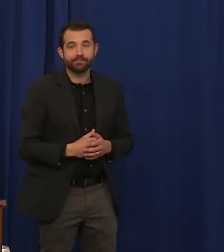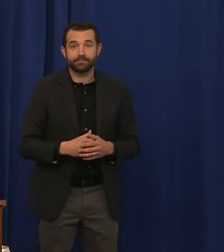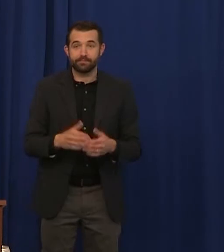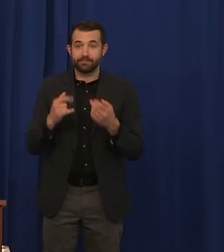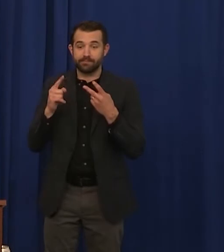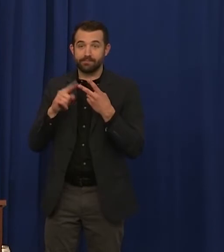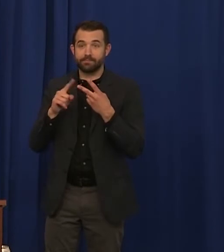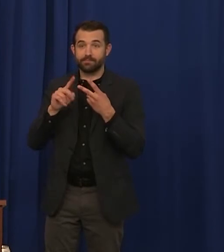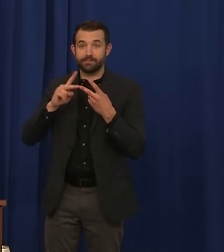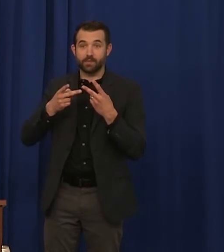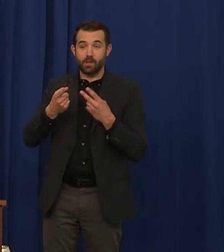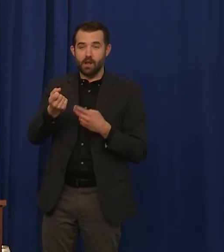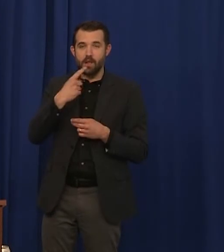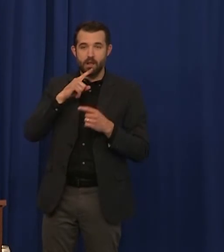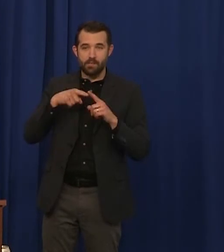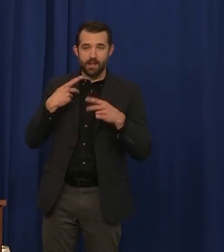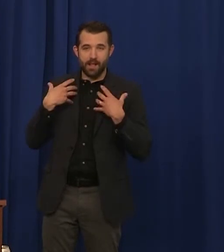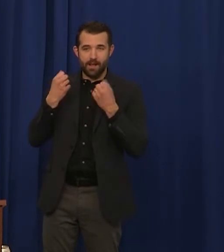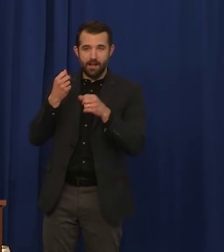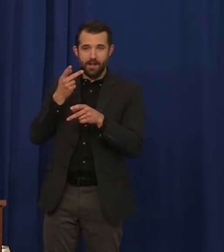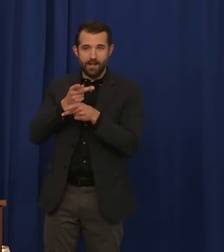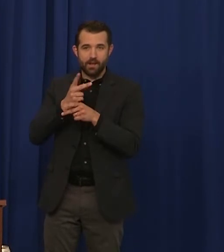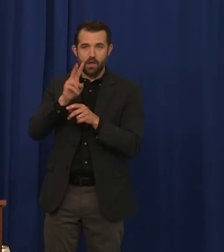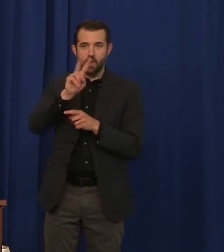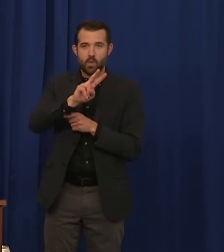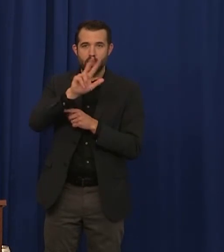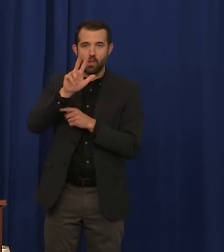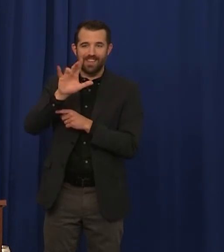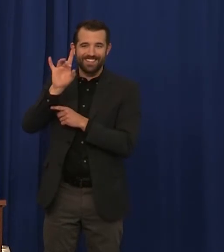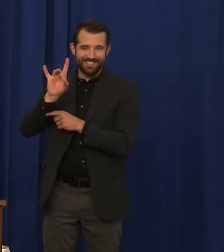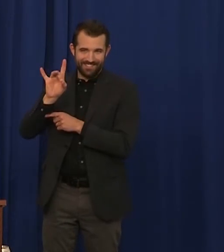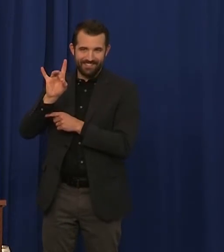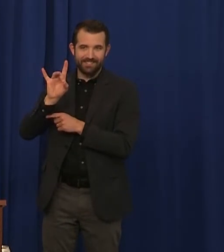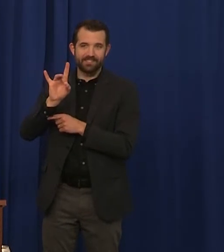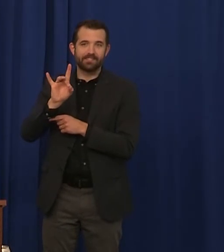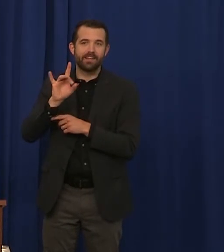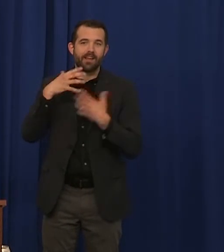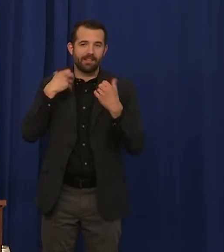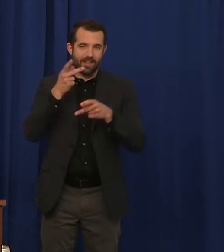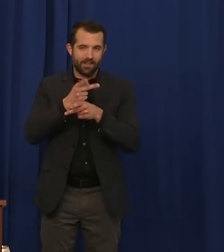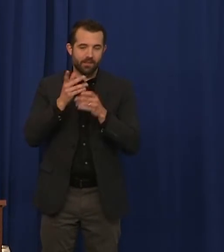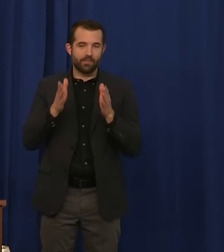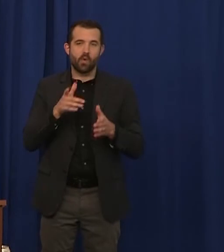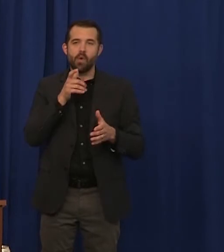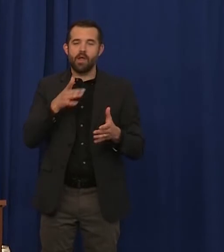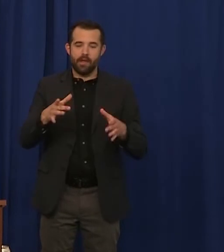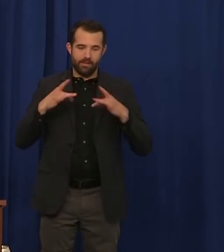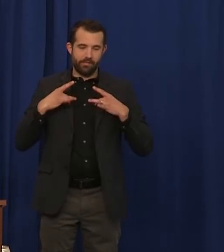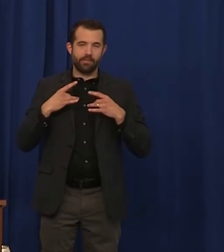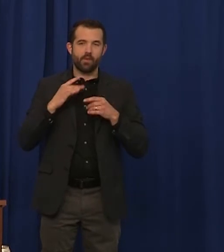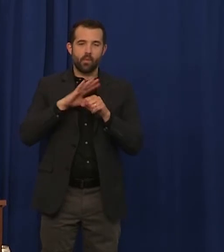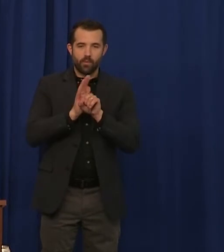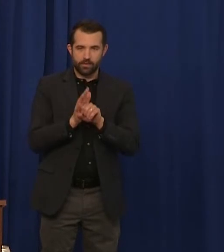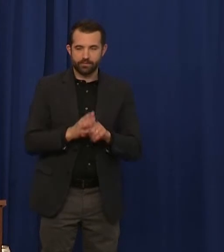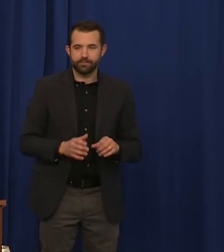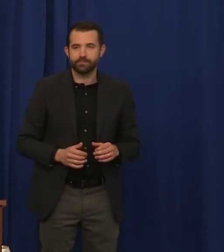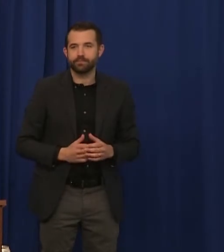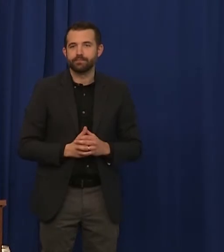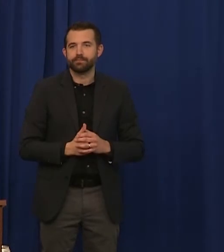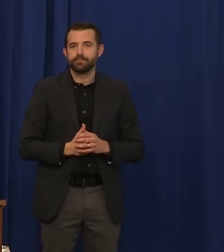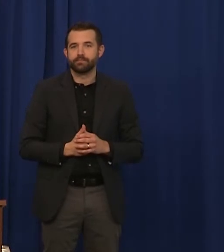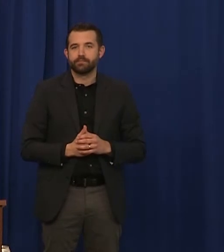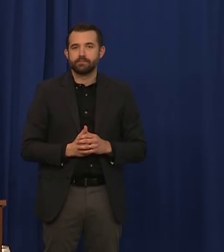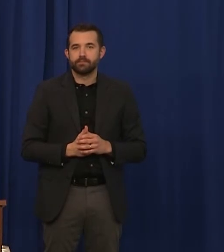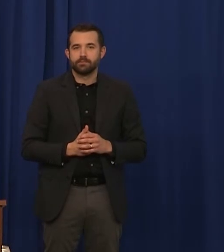are 238 healthcare workers in Maine right now who have tested COVID positive. Sure. Can I ask a